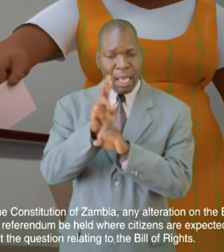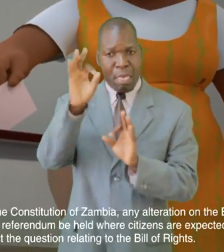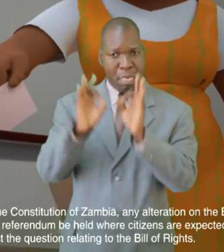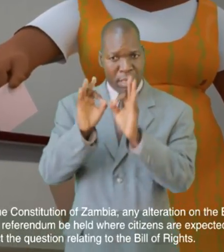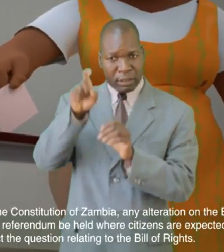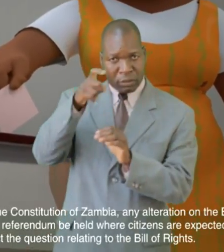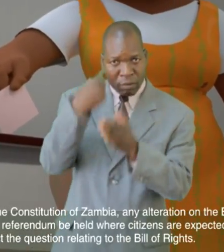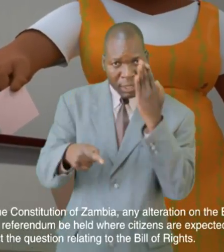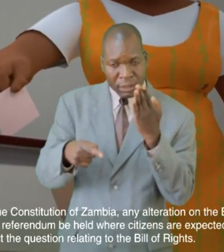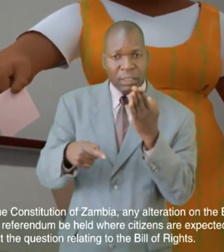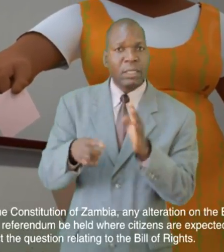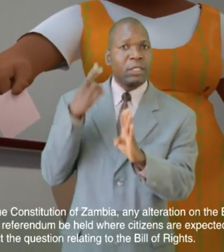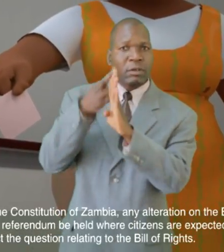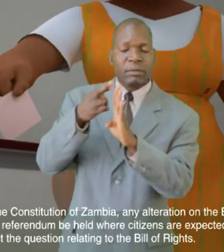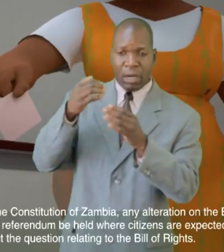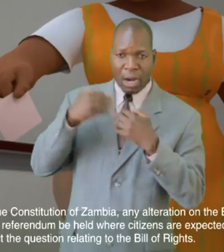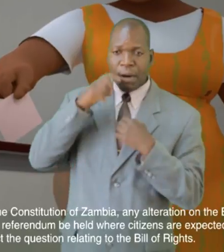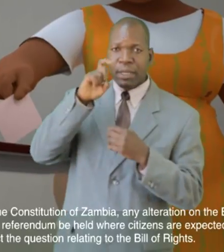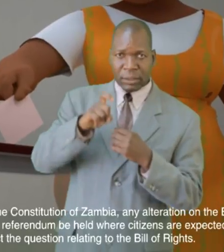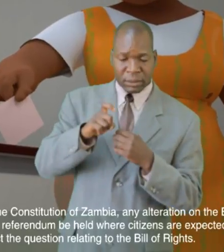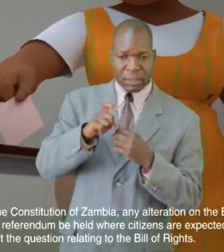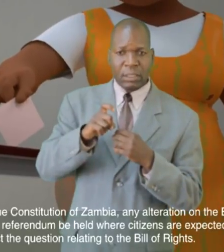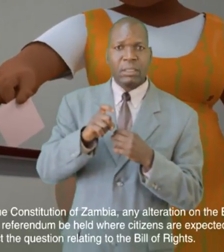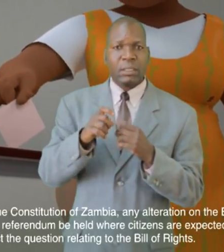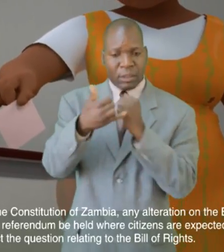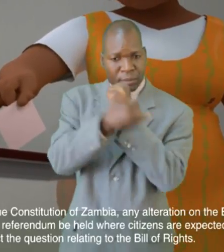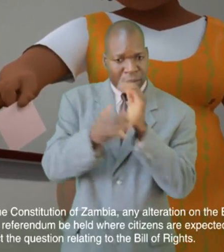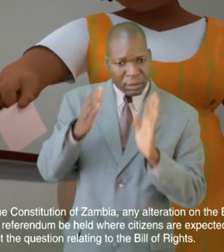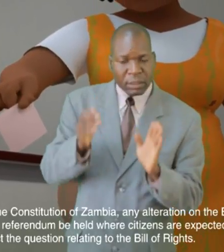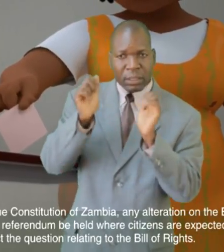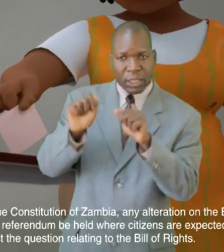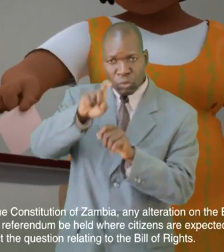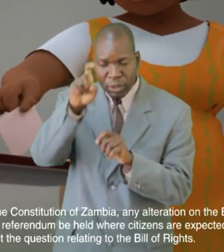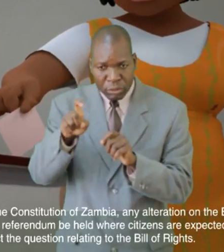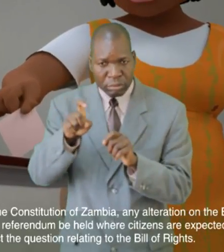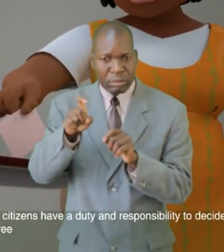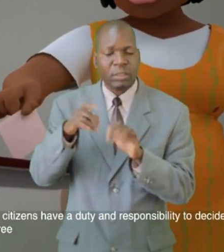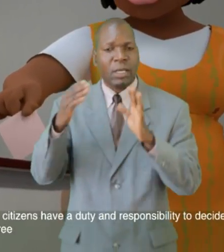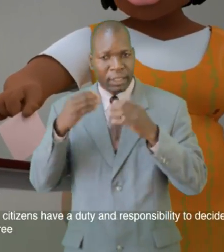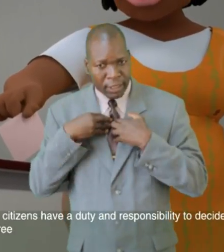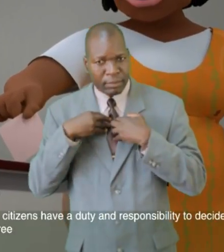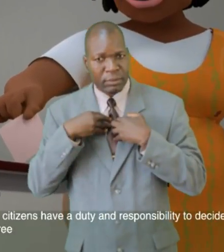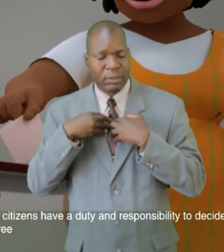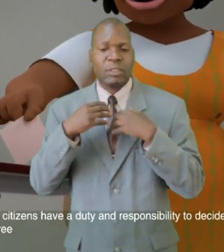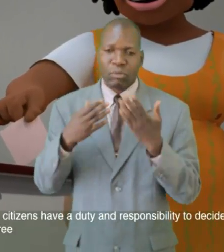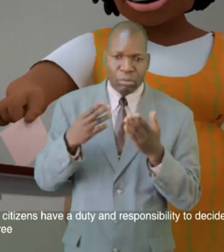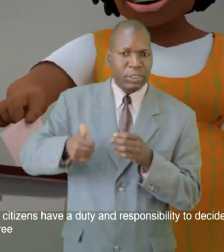either accept or reject the question relating to the Bill of Rights. In other words, citizens